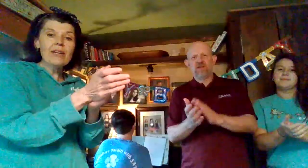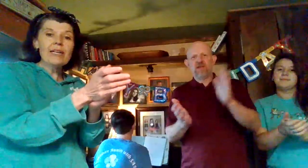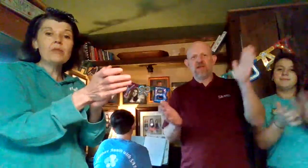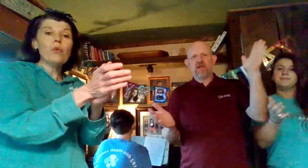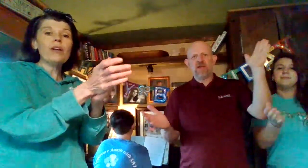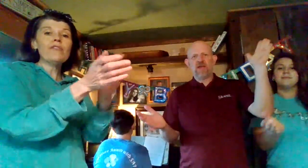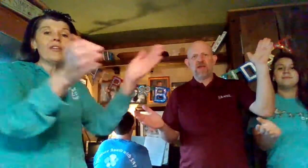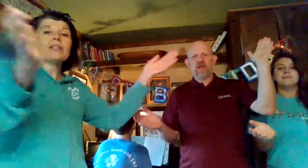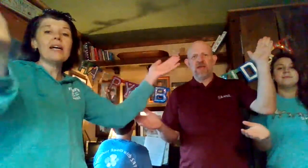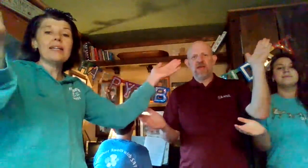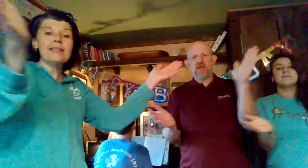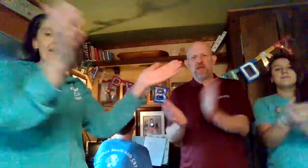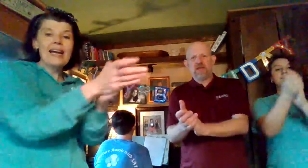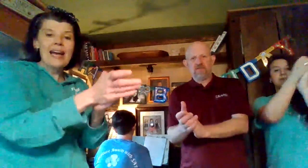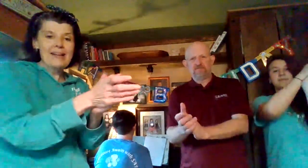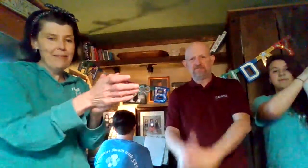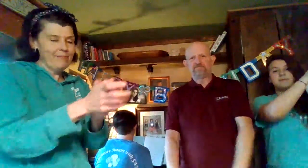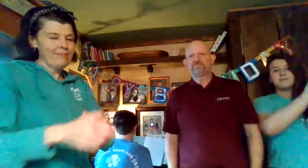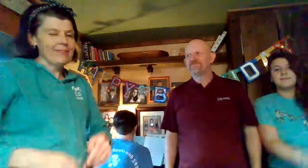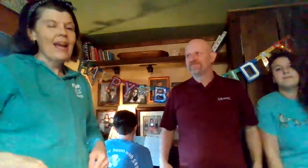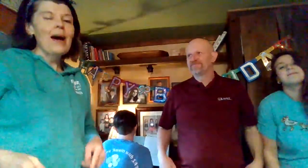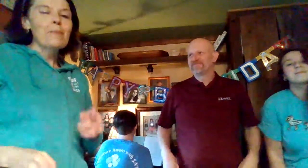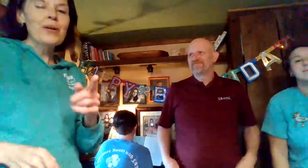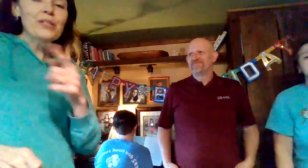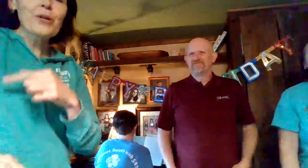1, 2, 3, 4, 5, 6, 7. 1 for good luck. Boys and girls,